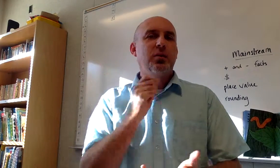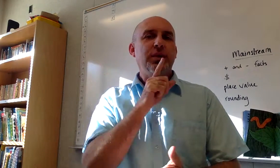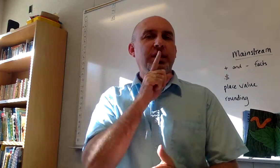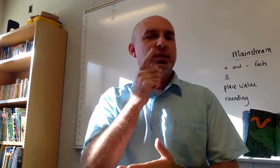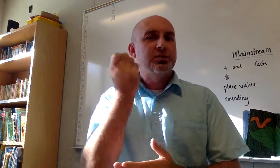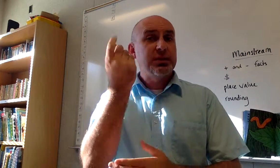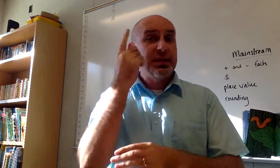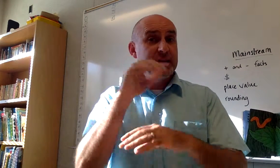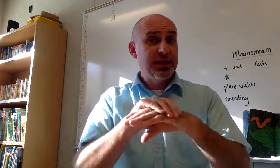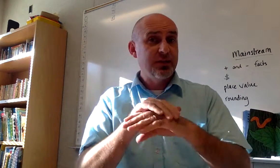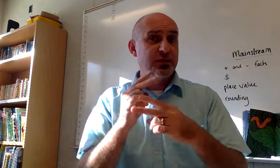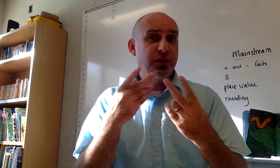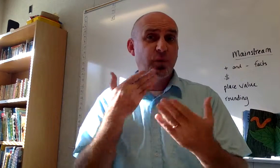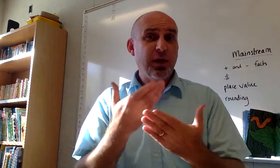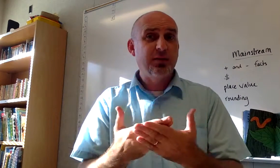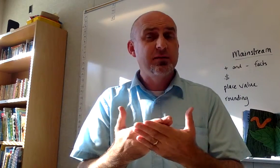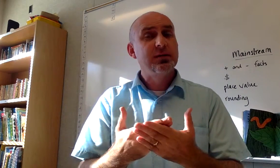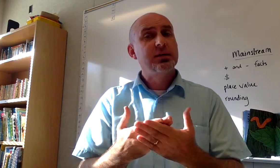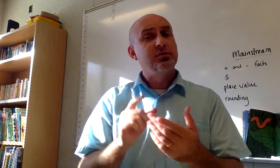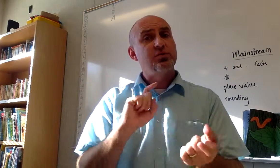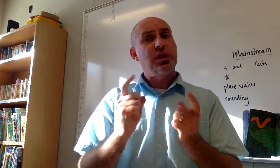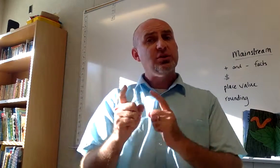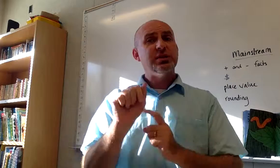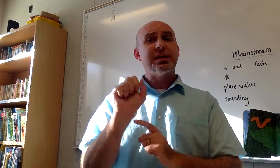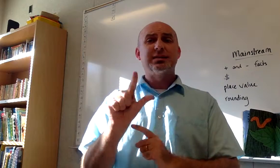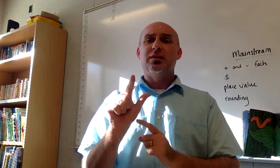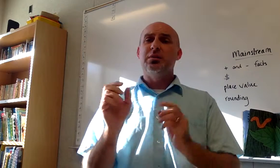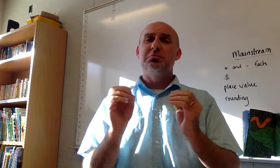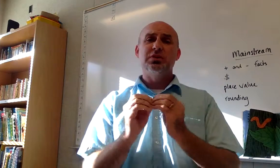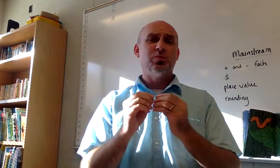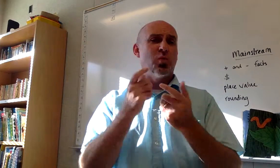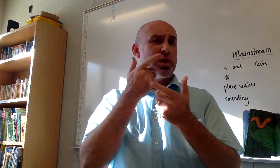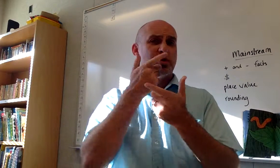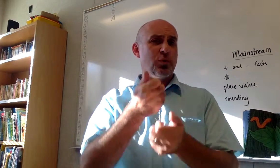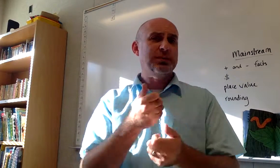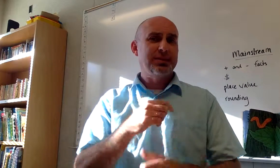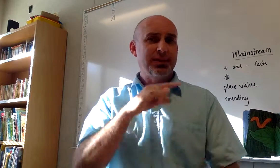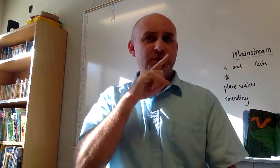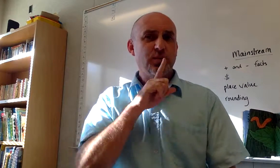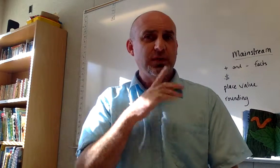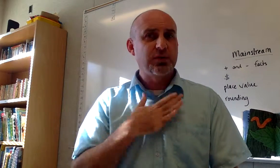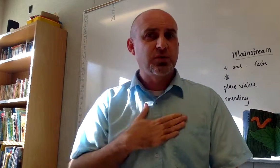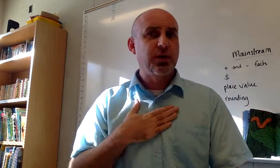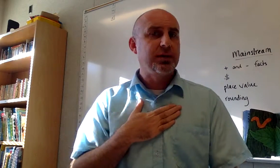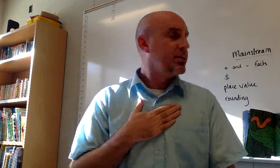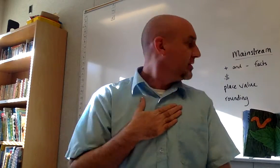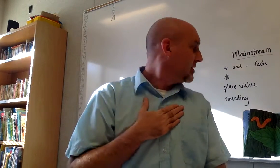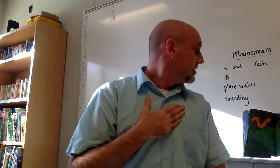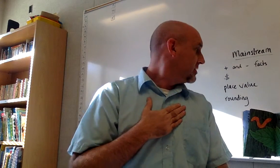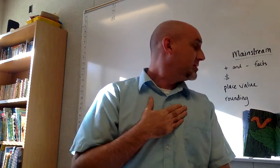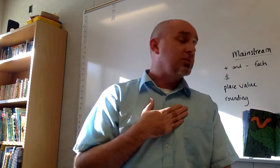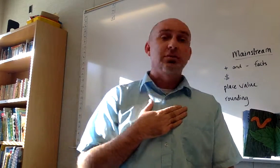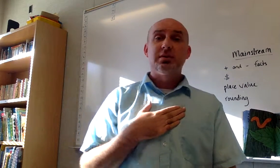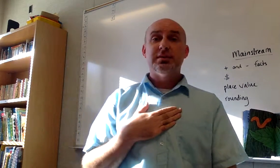really understanding English very well. Change it to ASL, be much more interesting. Kids really enjoy it. So you're going to